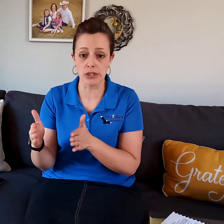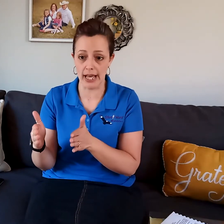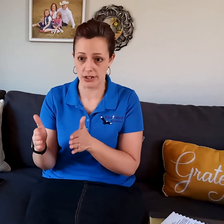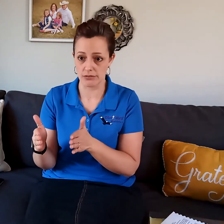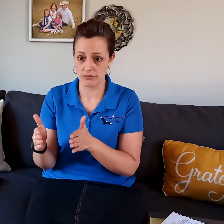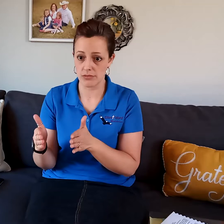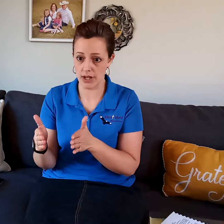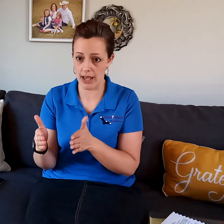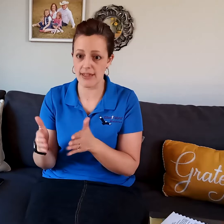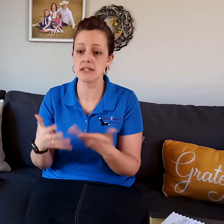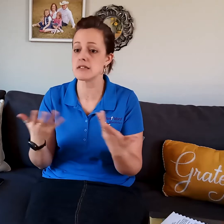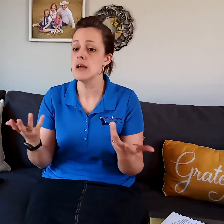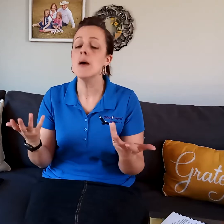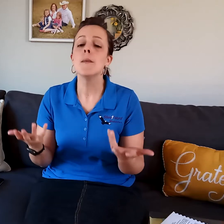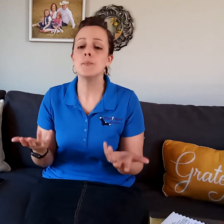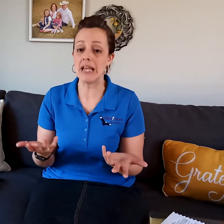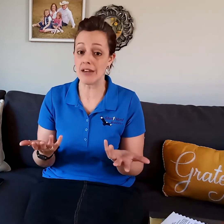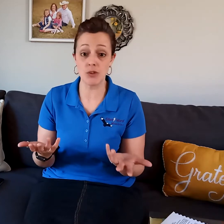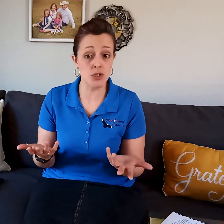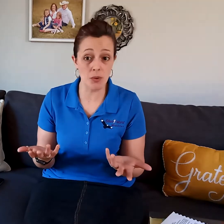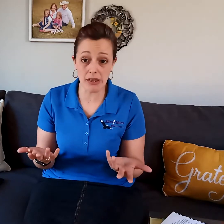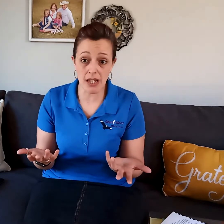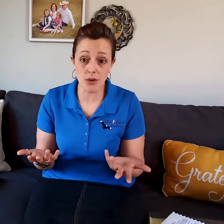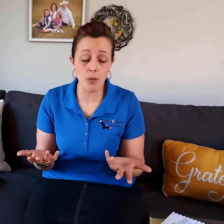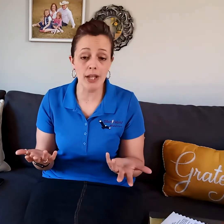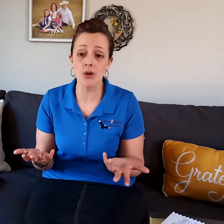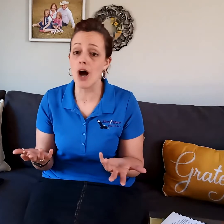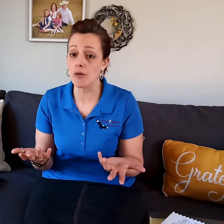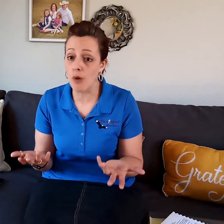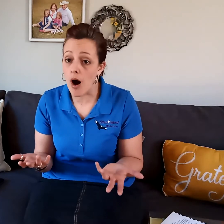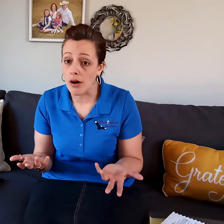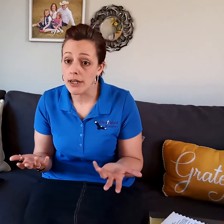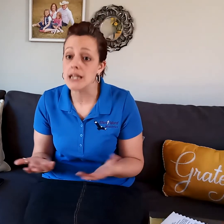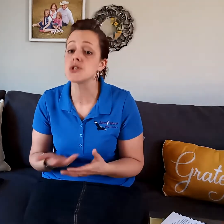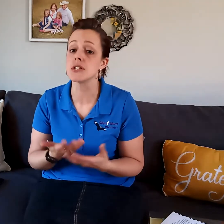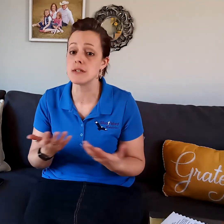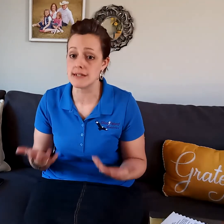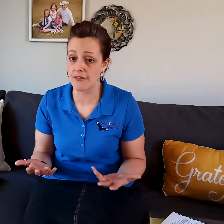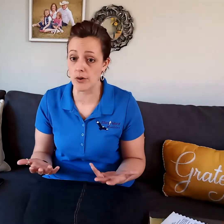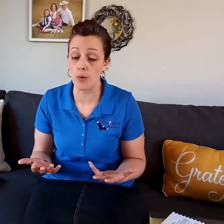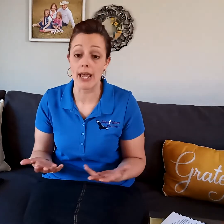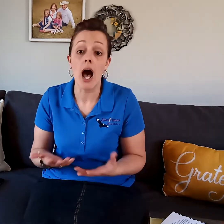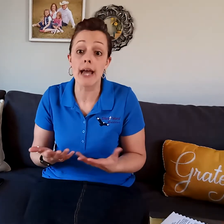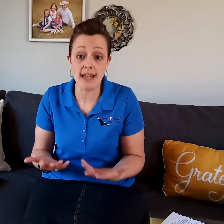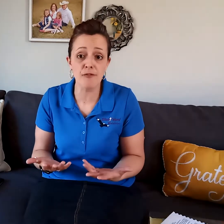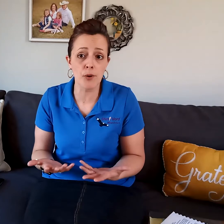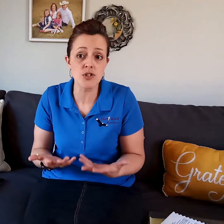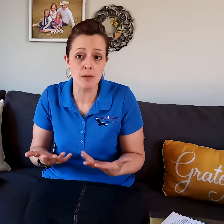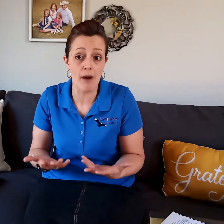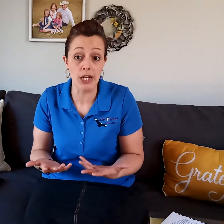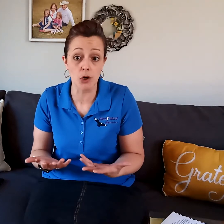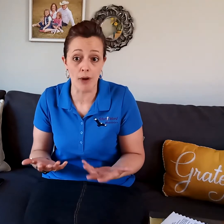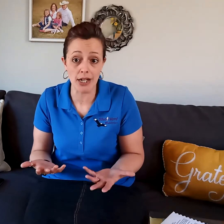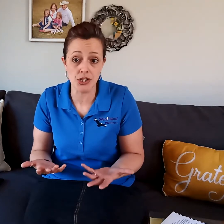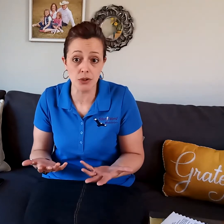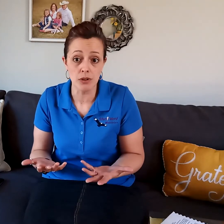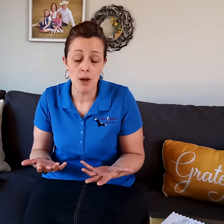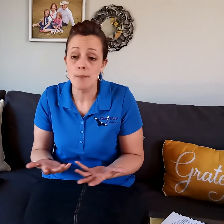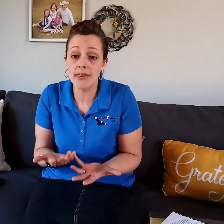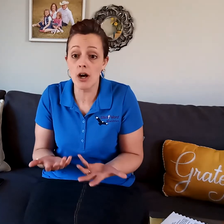letter. Okay? If you do it the other way, you're not wrong. It's just a different way. A deaf person might correct you, but they also